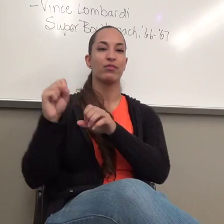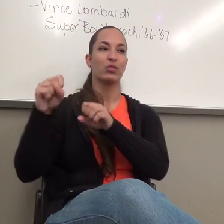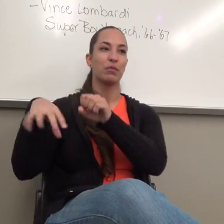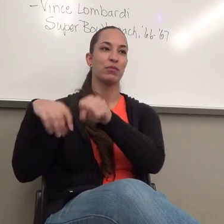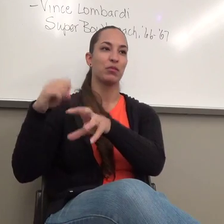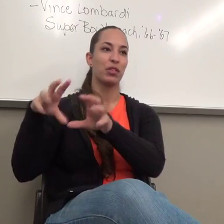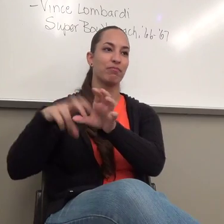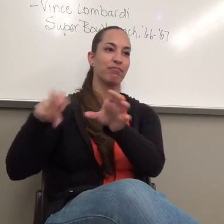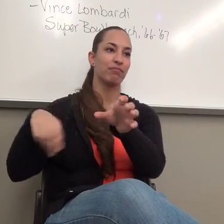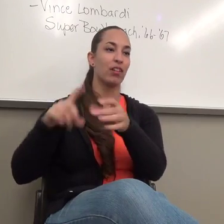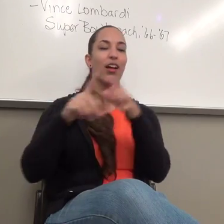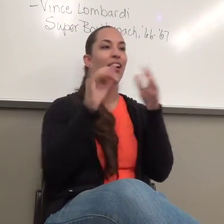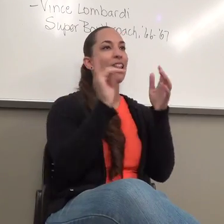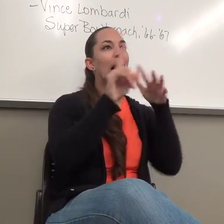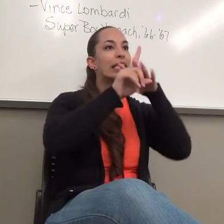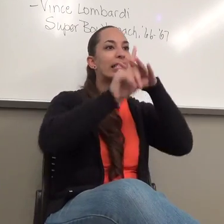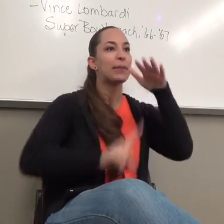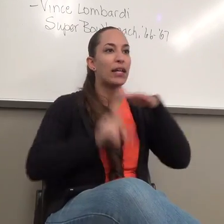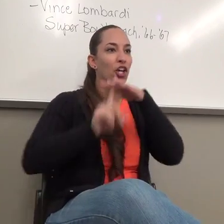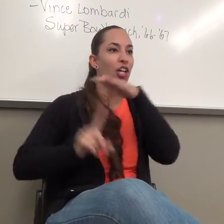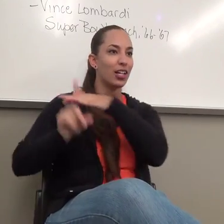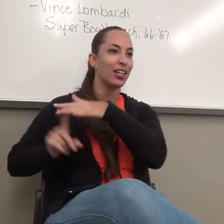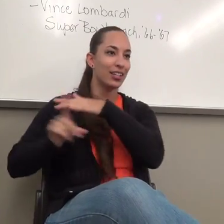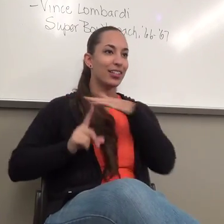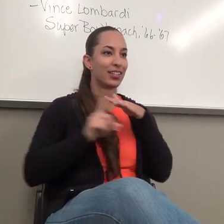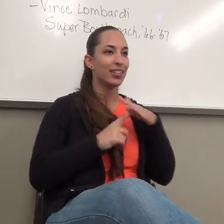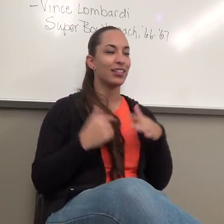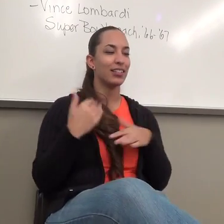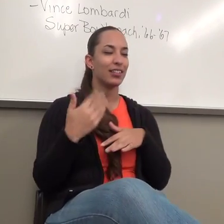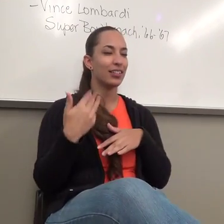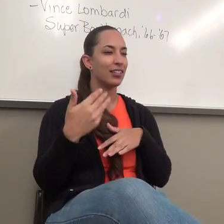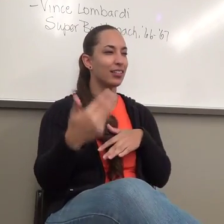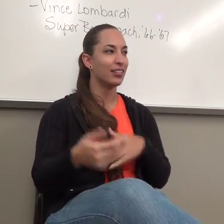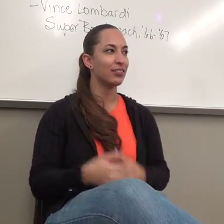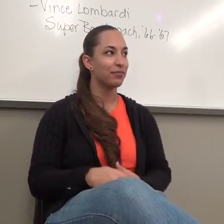And they disappear. Okay, so Lisa is not here.